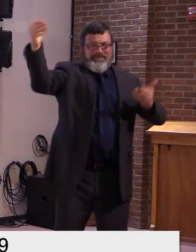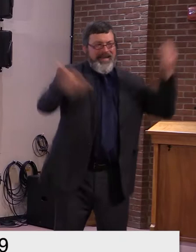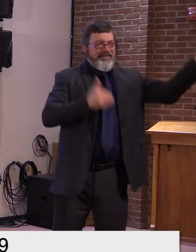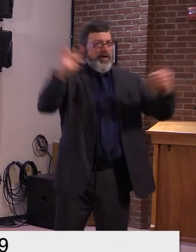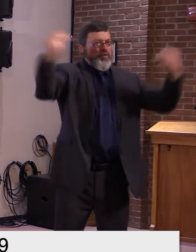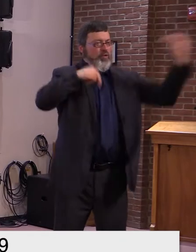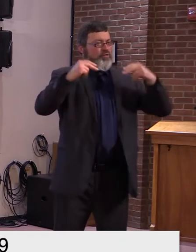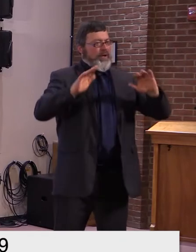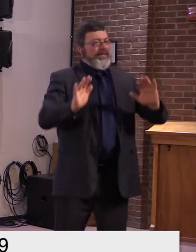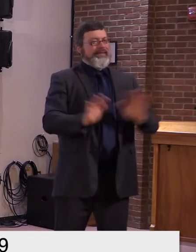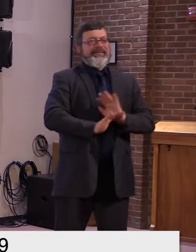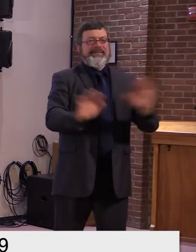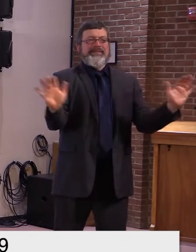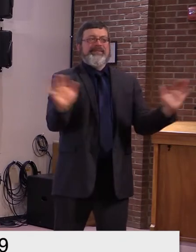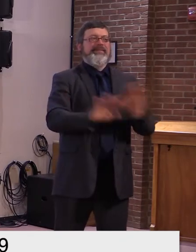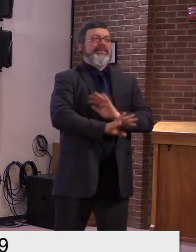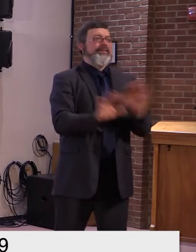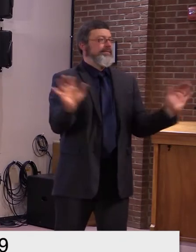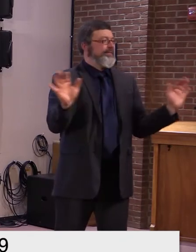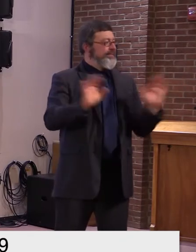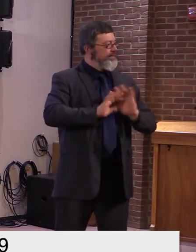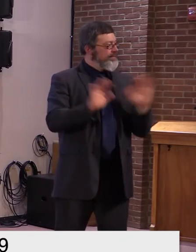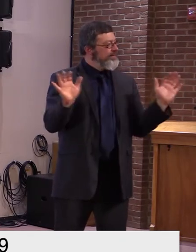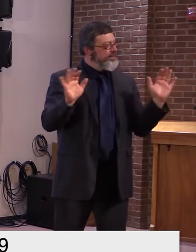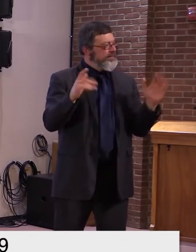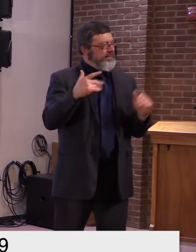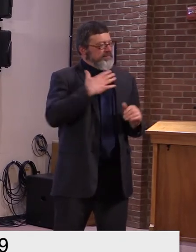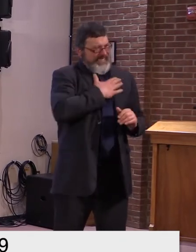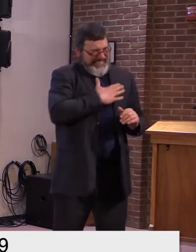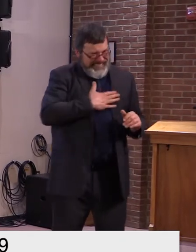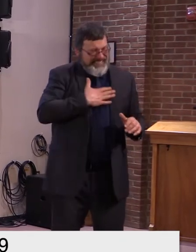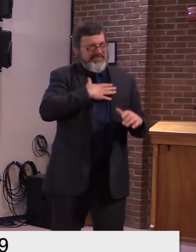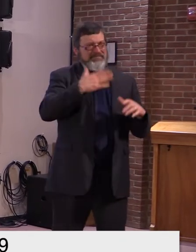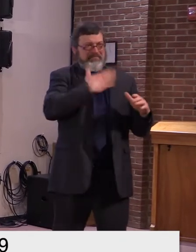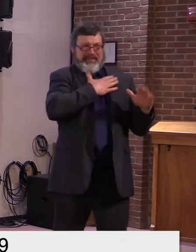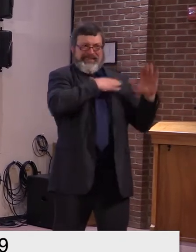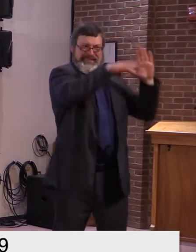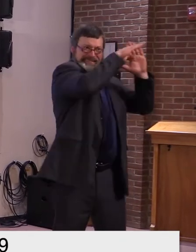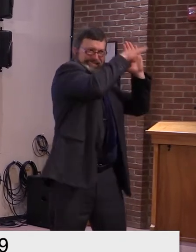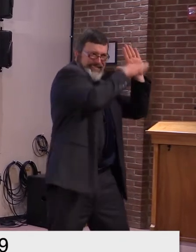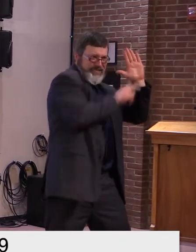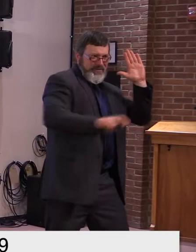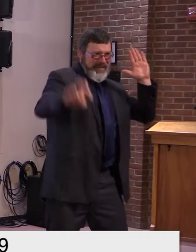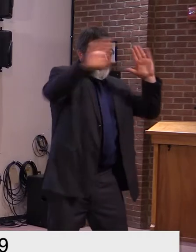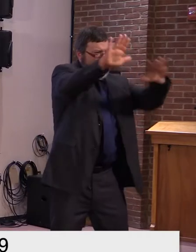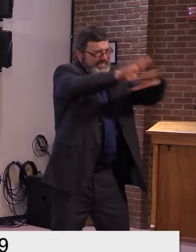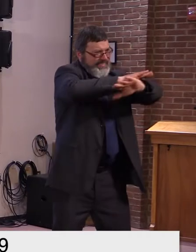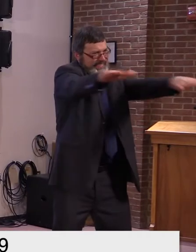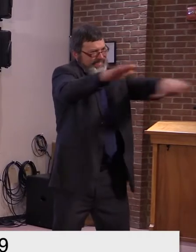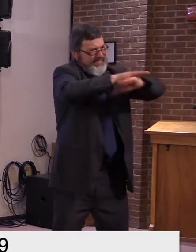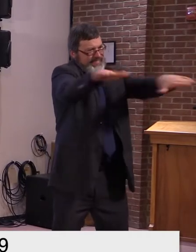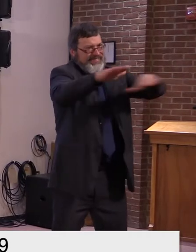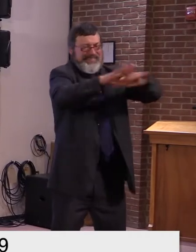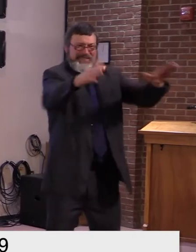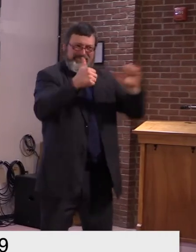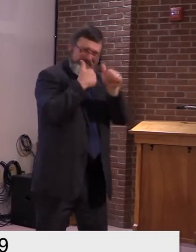it completely to ensure that cases stay low here in Vermont.